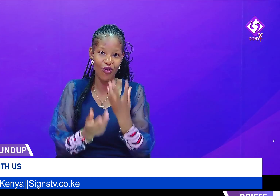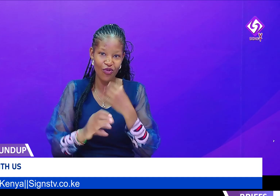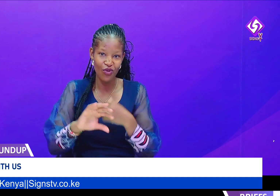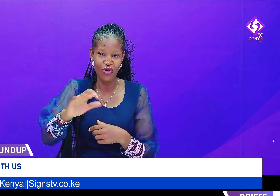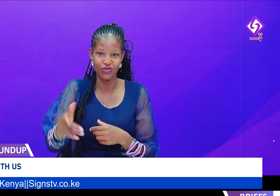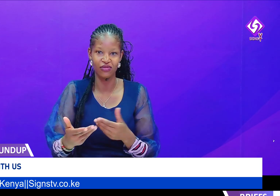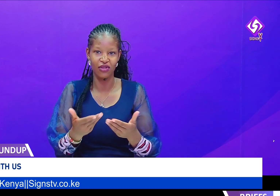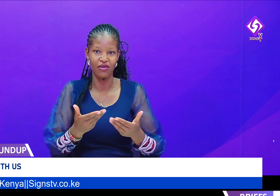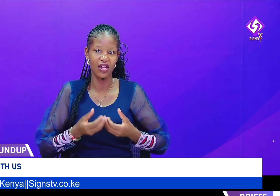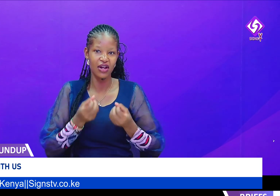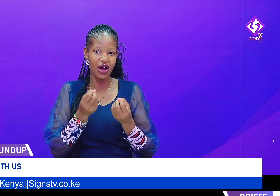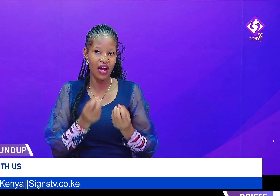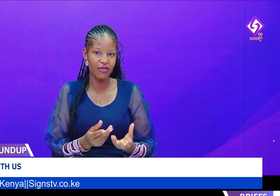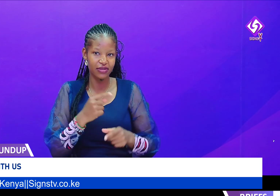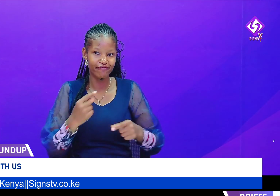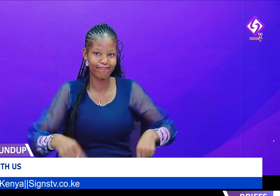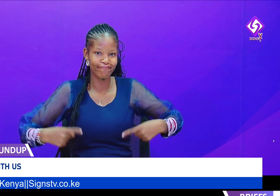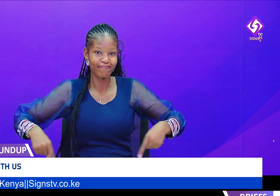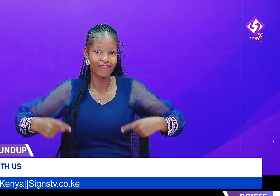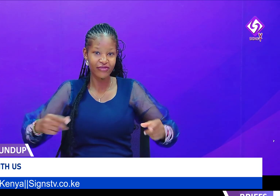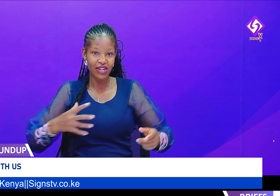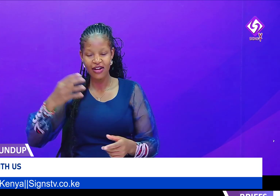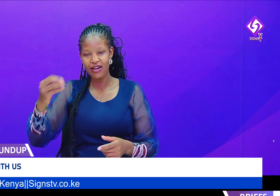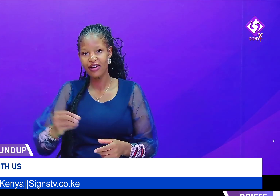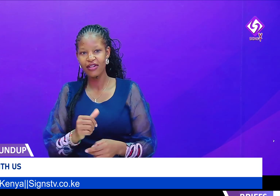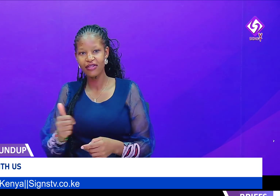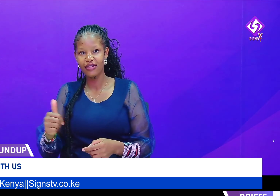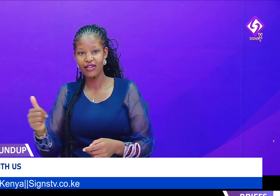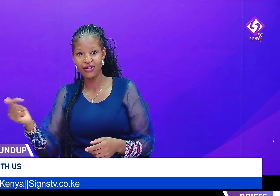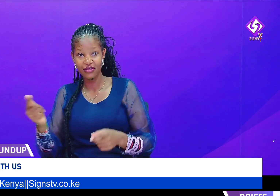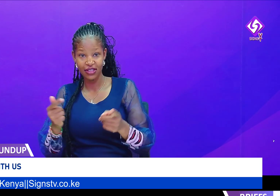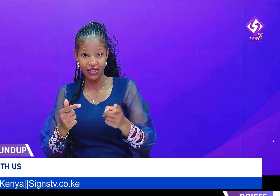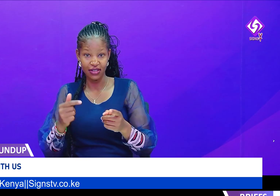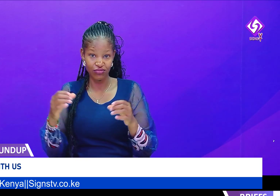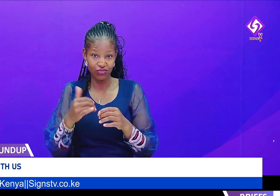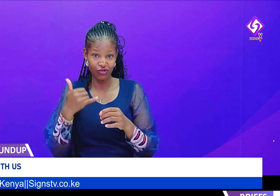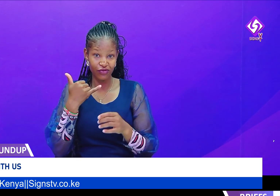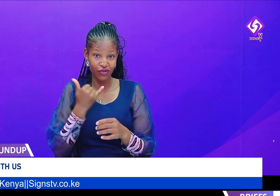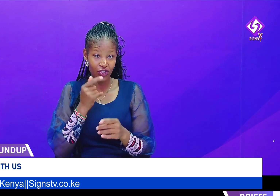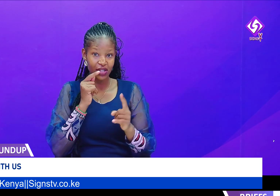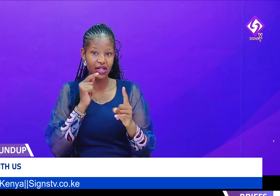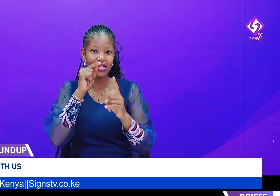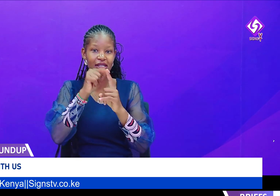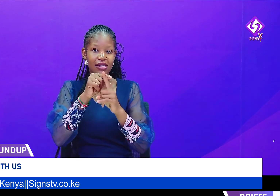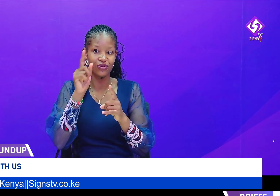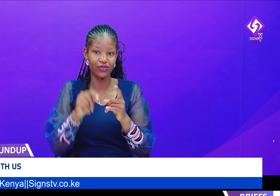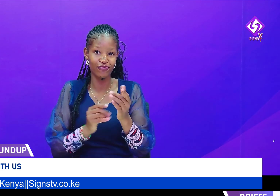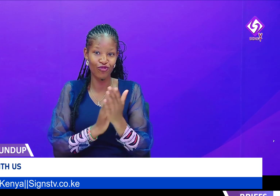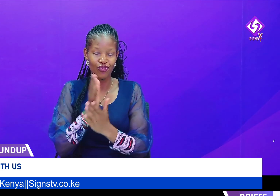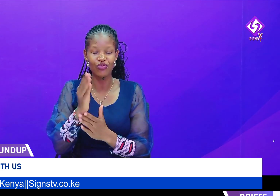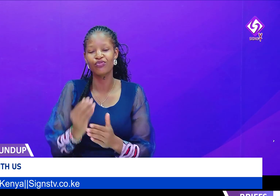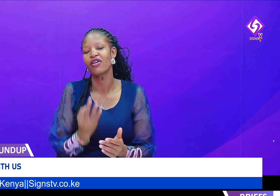in Baringo County received wheelchairs and others mobility aids through a 3-day outreach